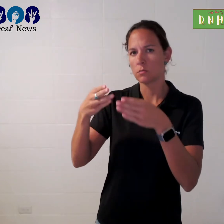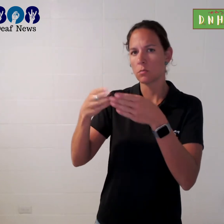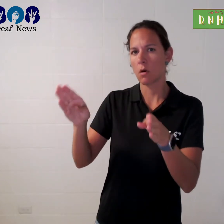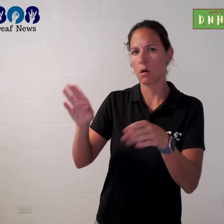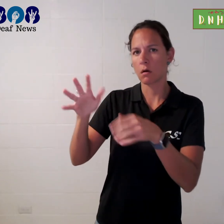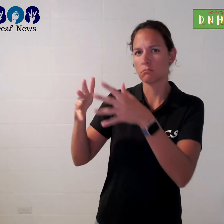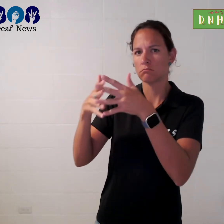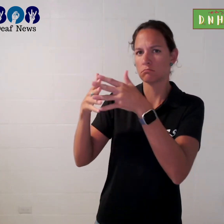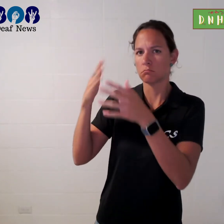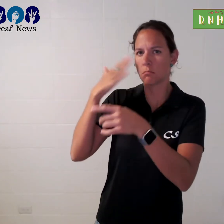about monkeypox.